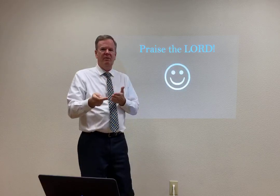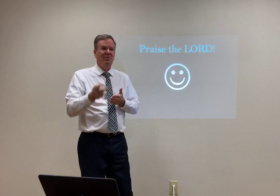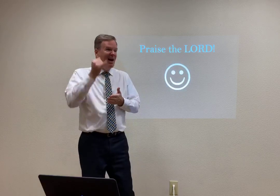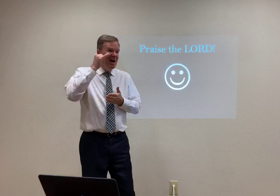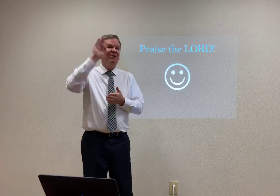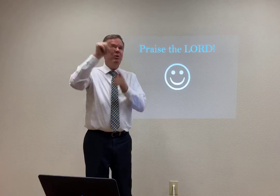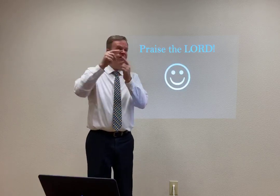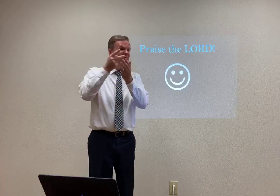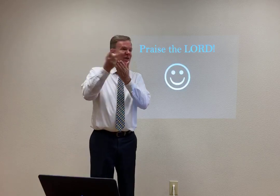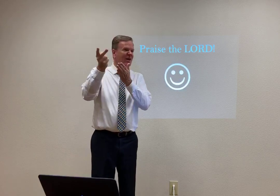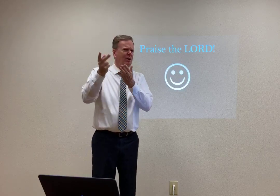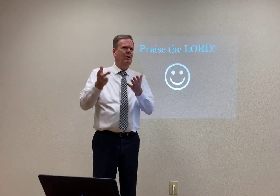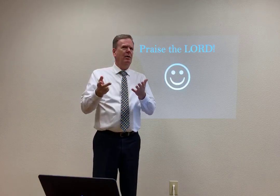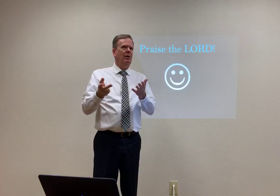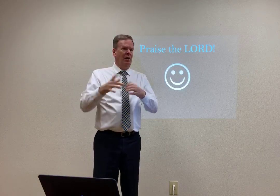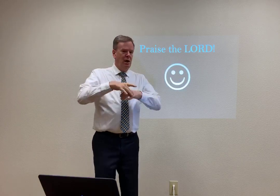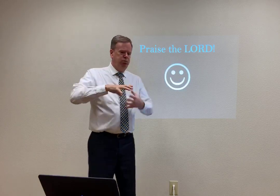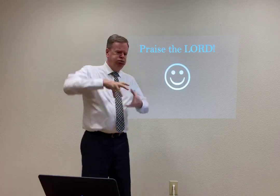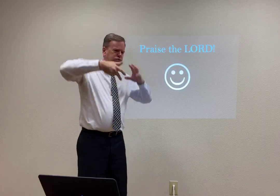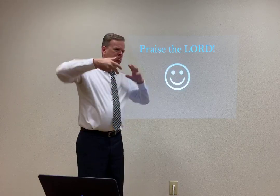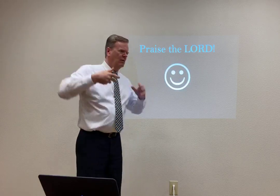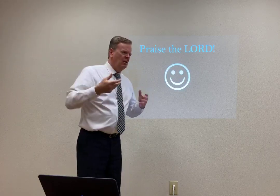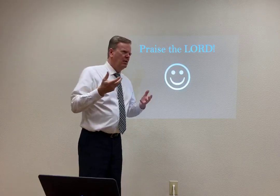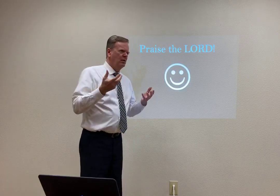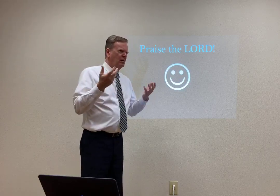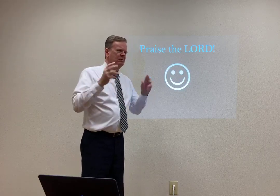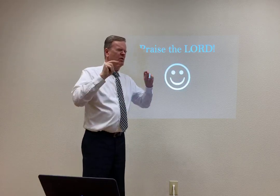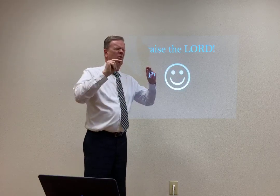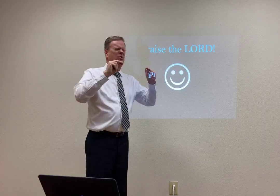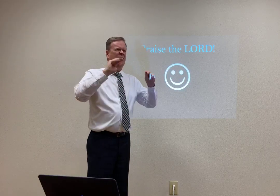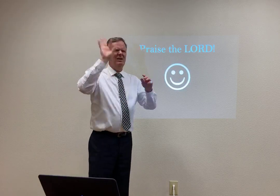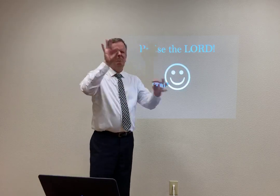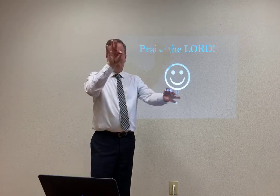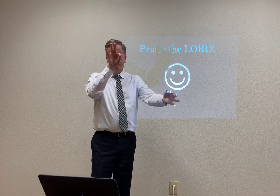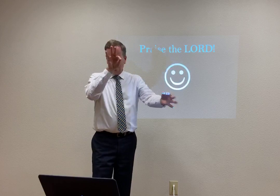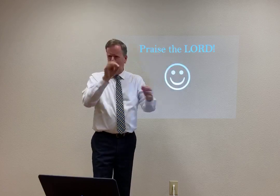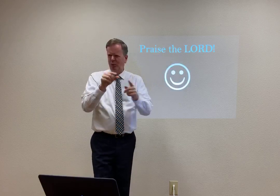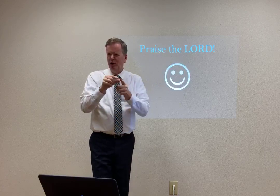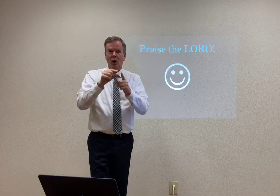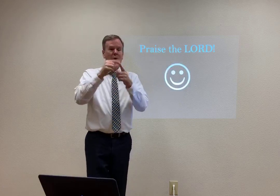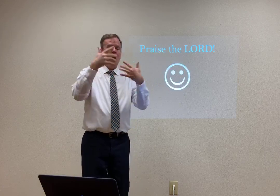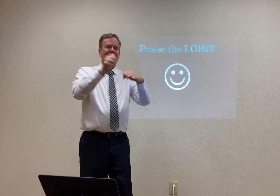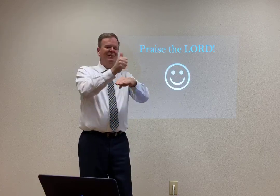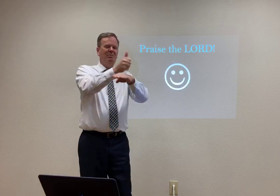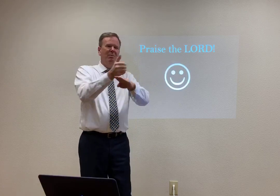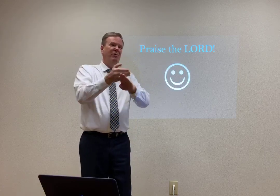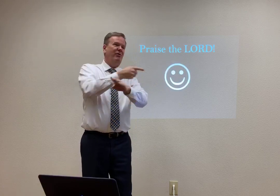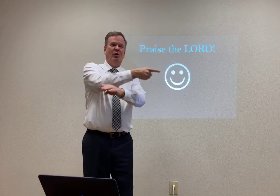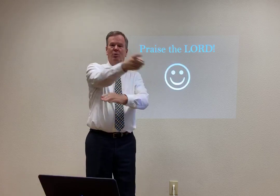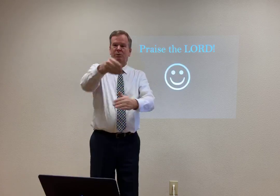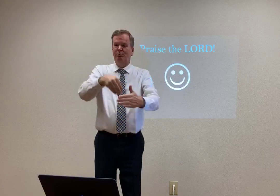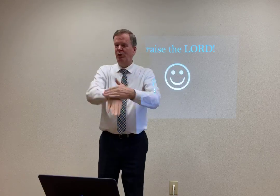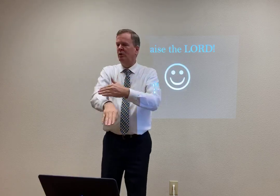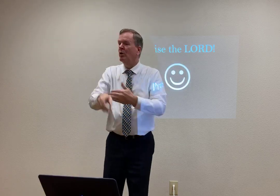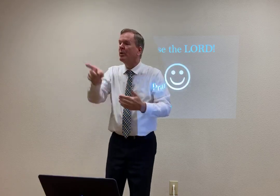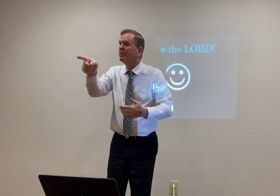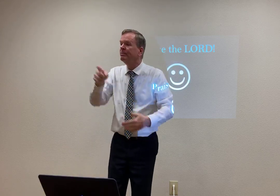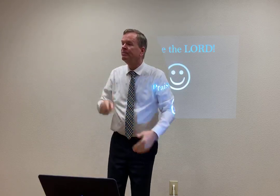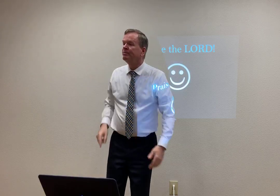God's word will never fail. If his word fails, then we know that this world is going to be in pieces. But in fact, his word is infallible, and his word was set up before